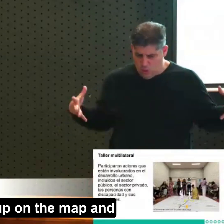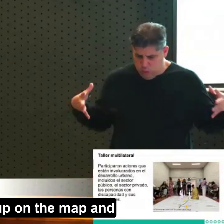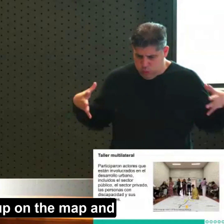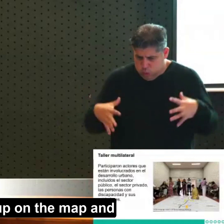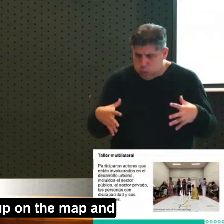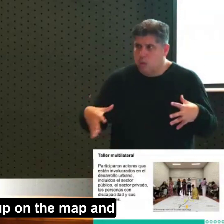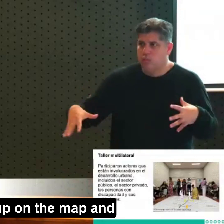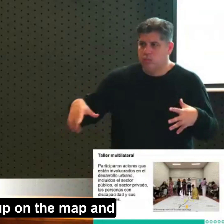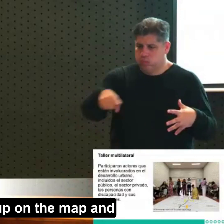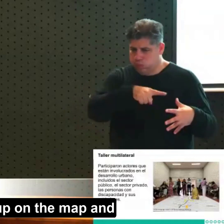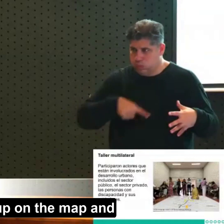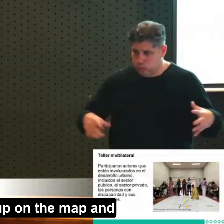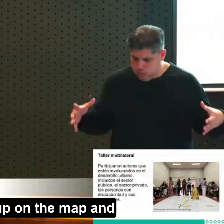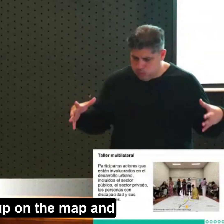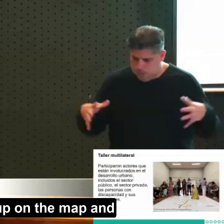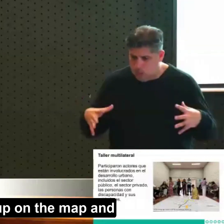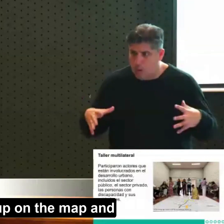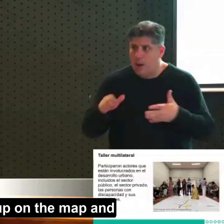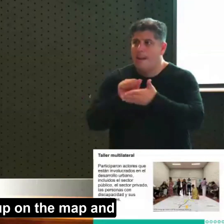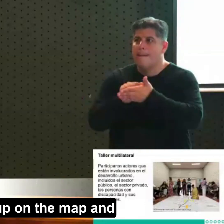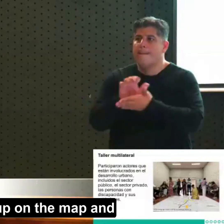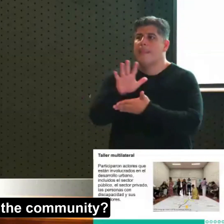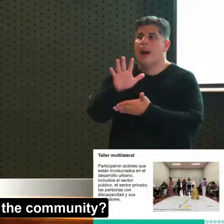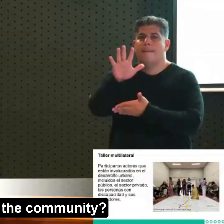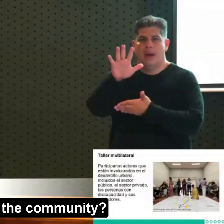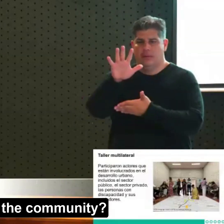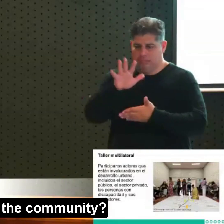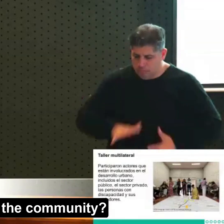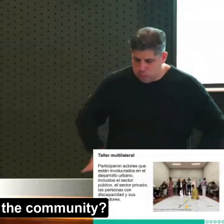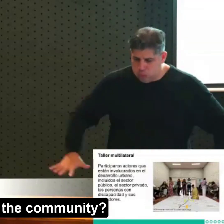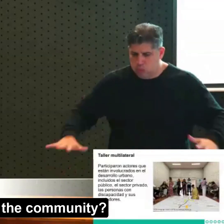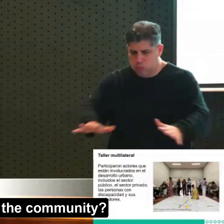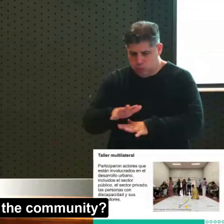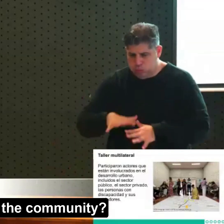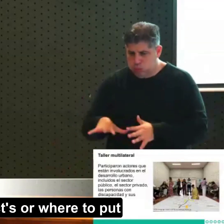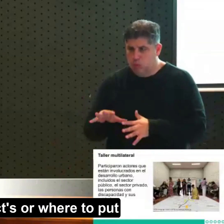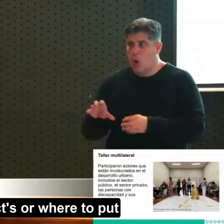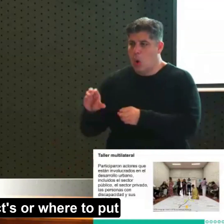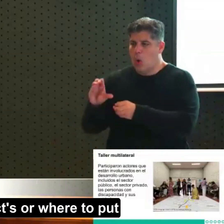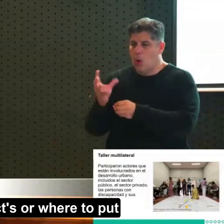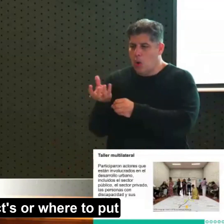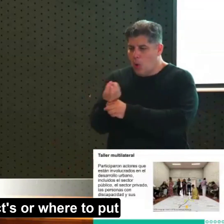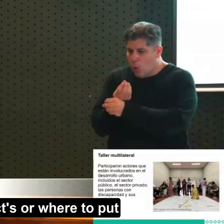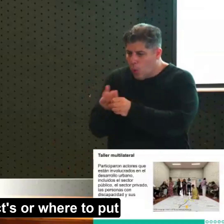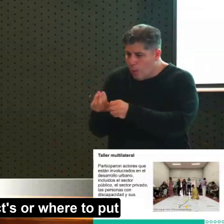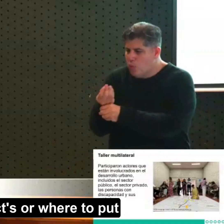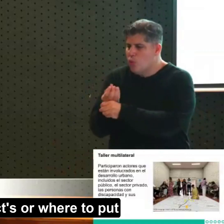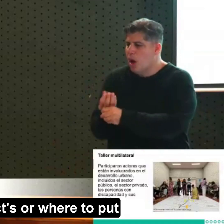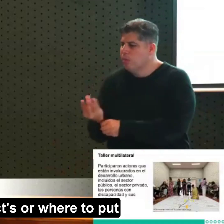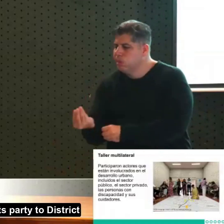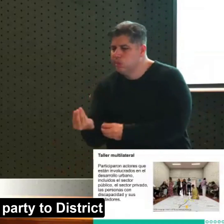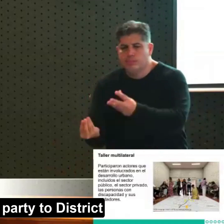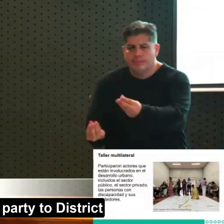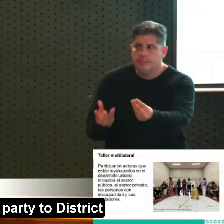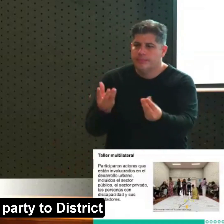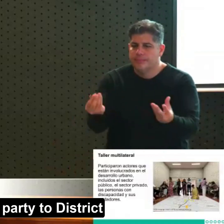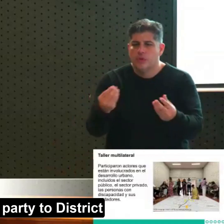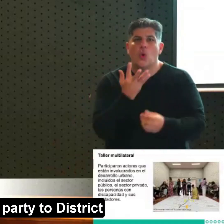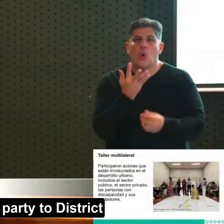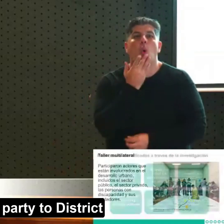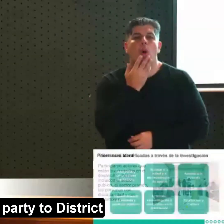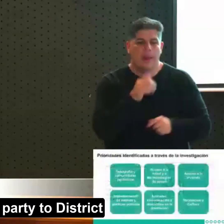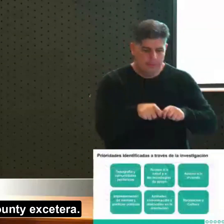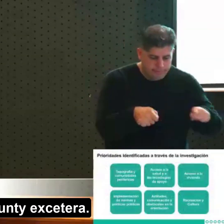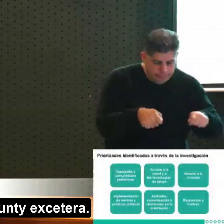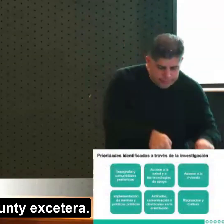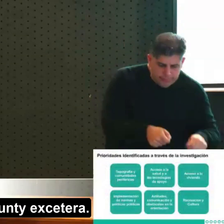group on the map, marking the community, the districts, or where to put the post-its